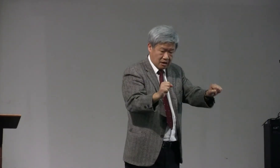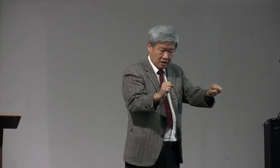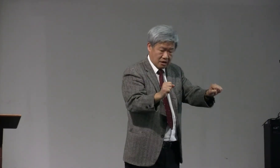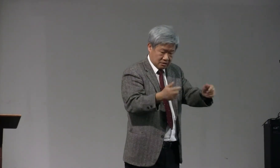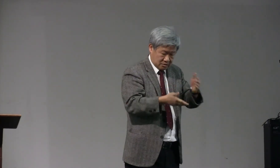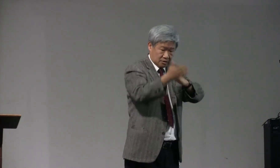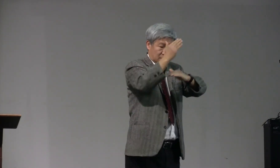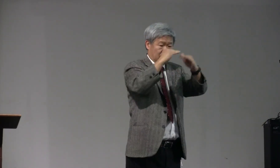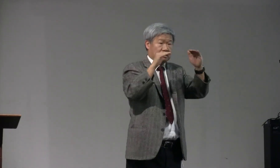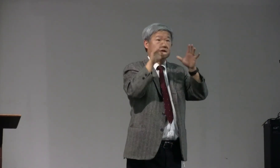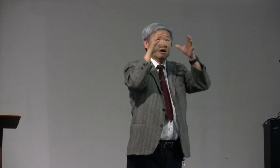Those are the saved.